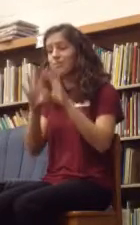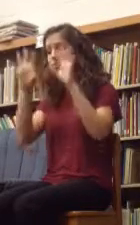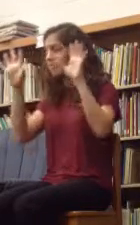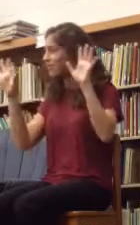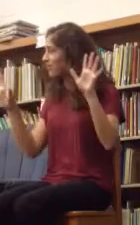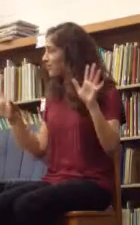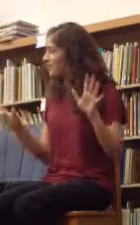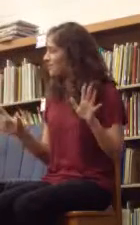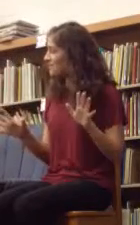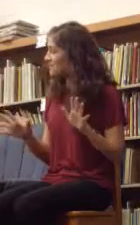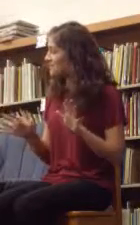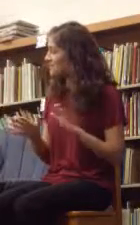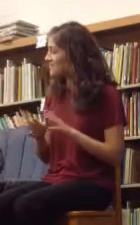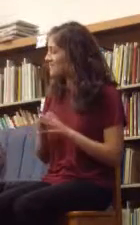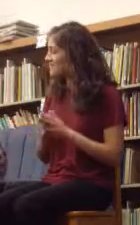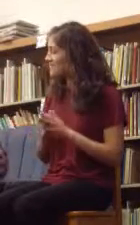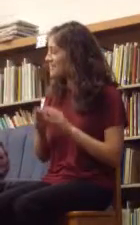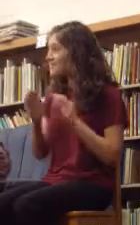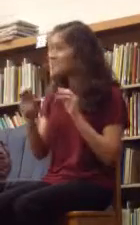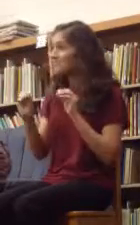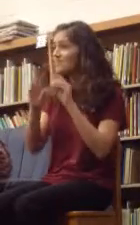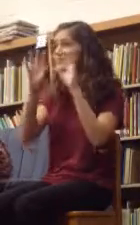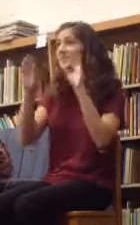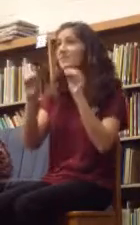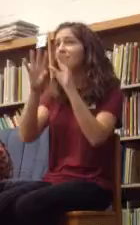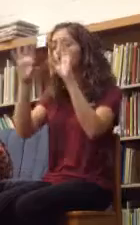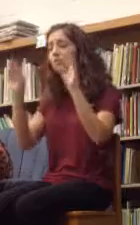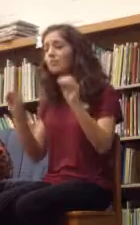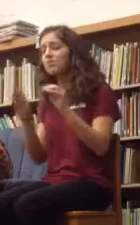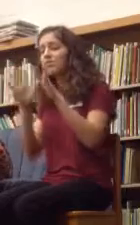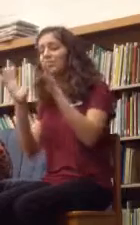and gurgled and clamped.